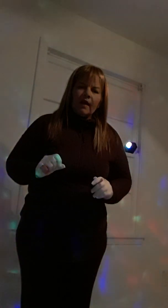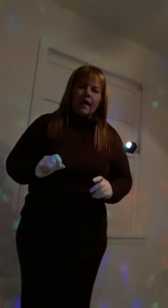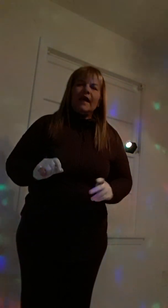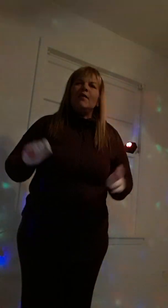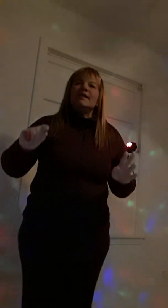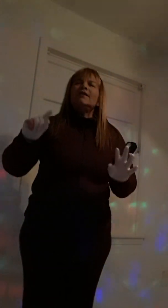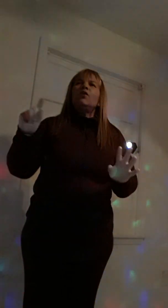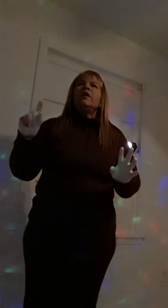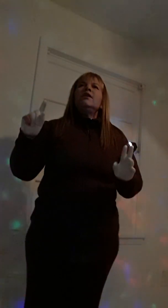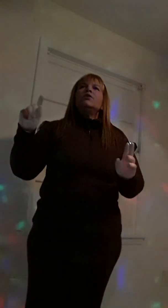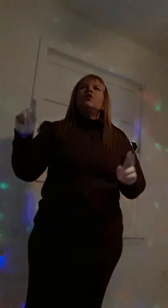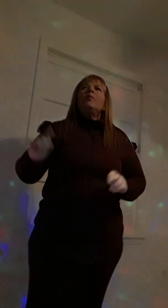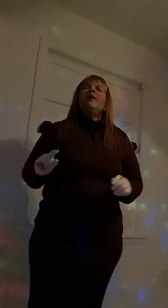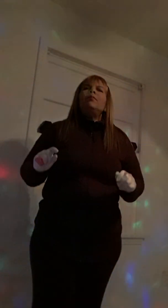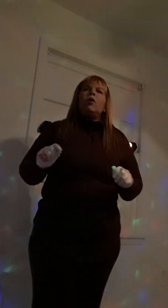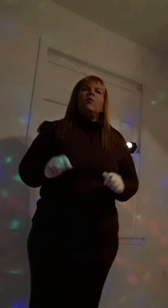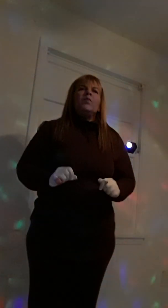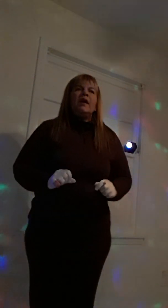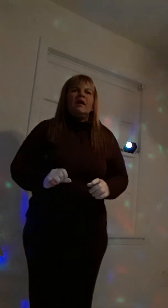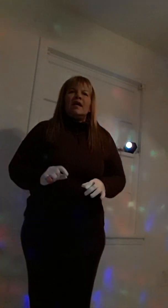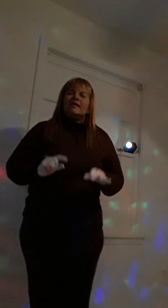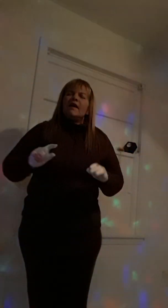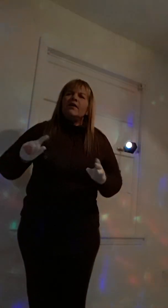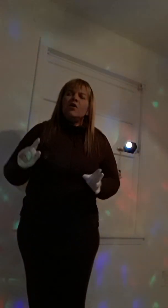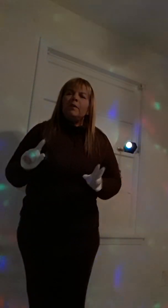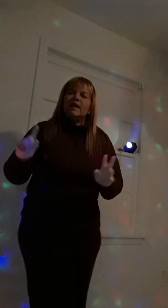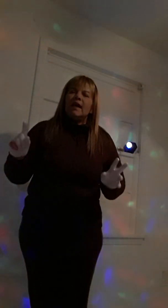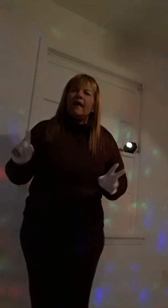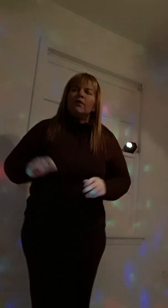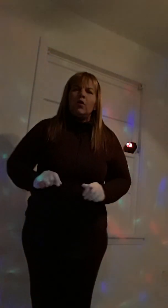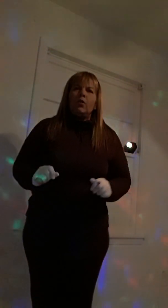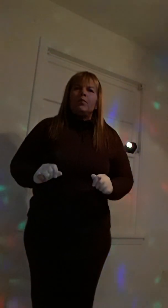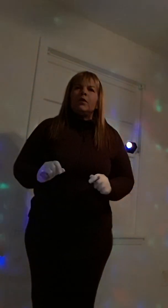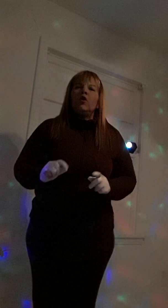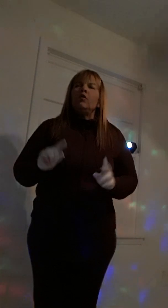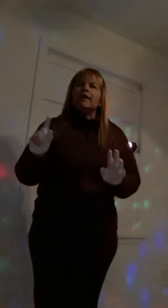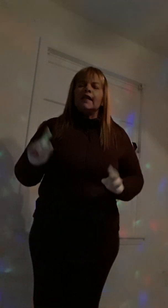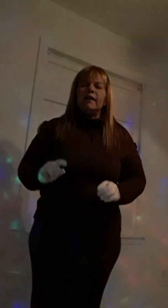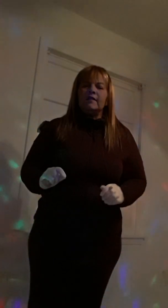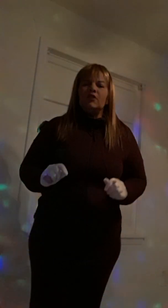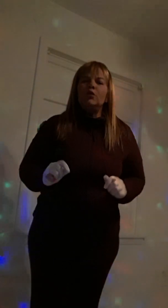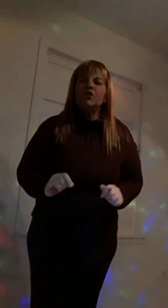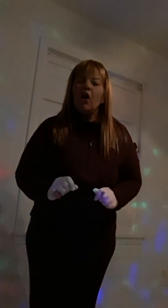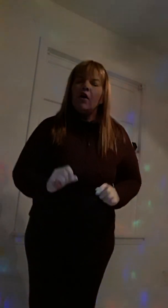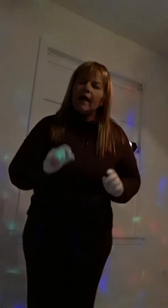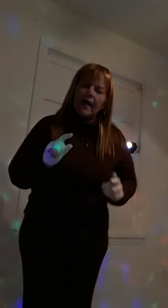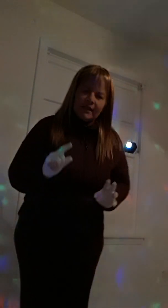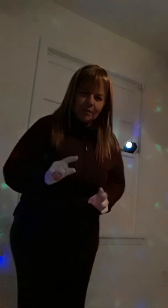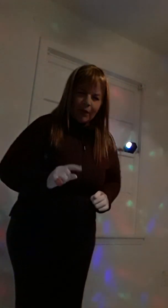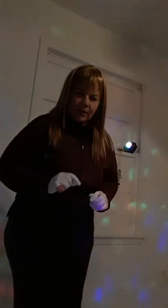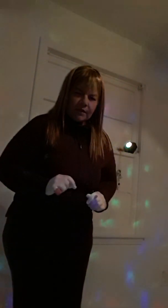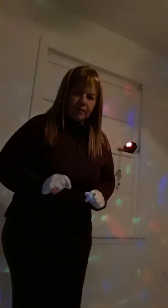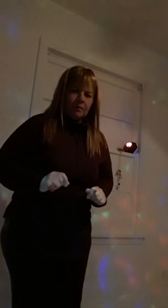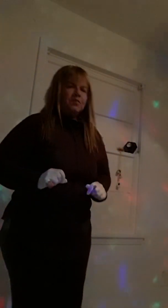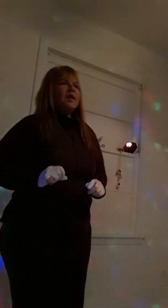And I was talking to some people, y estaba yo platicando con unas gentes which are experts, que